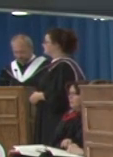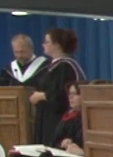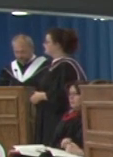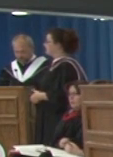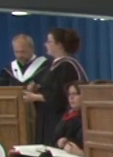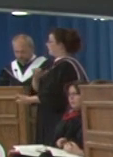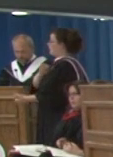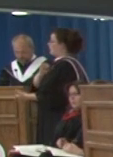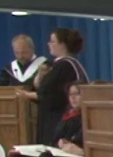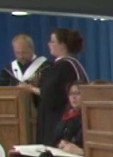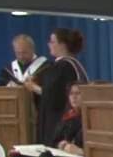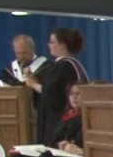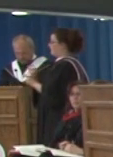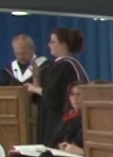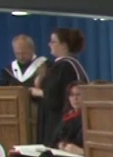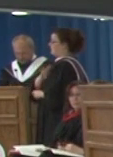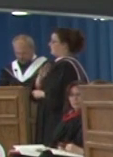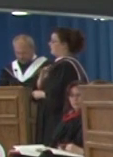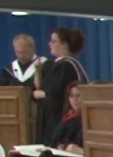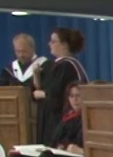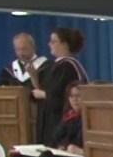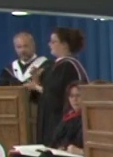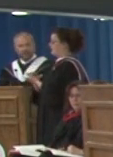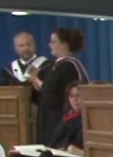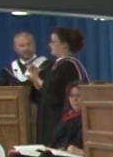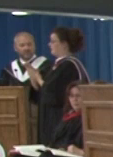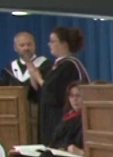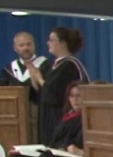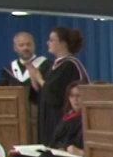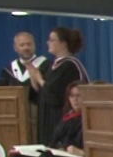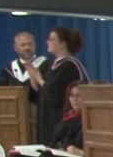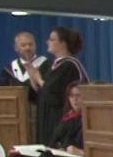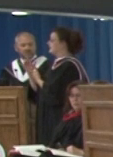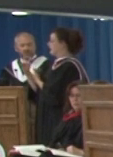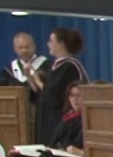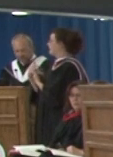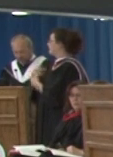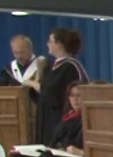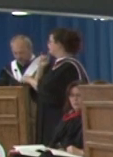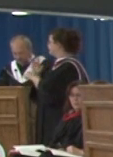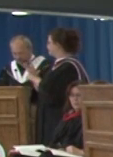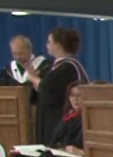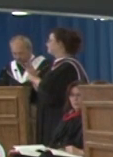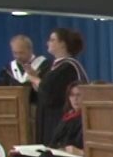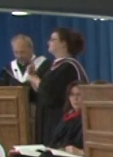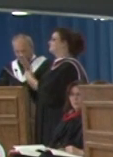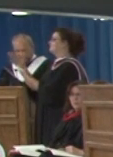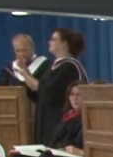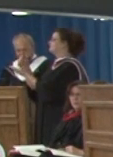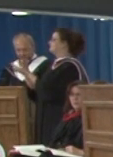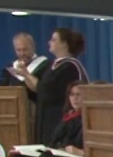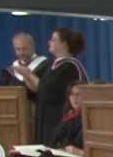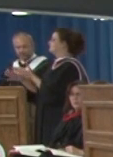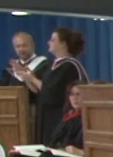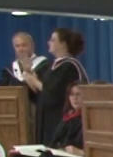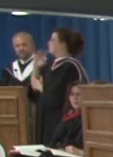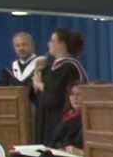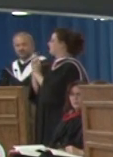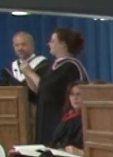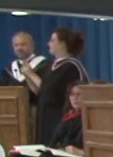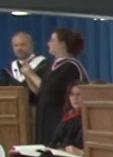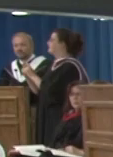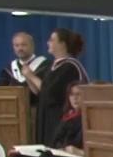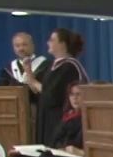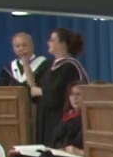authority vested in me by the Board of Governors of Loyalist College, I do hereby confer on our graduates their respective